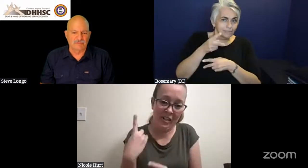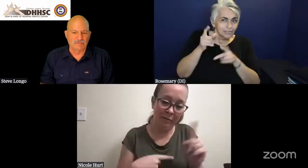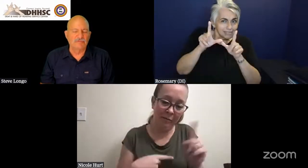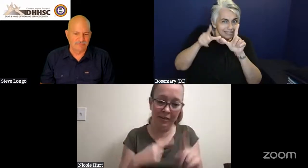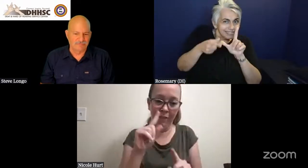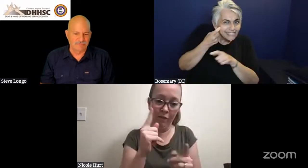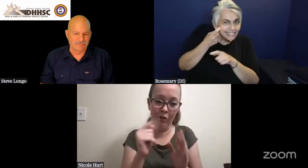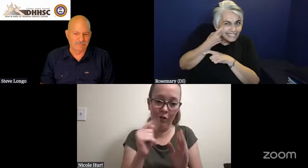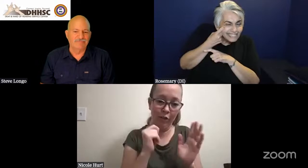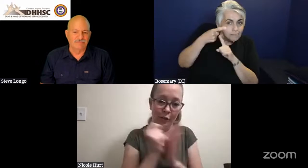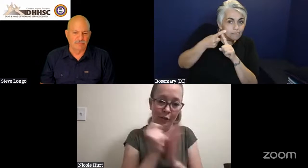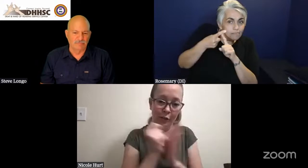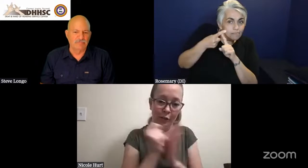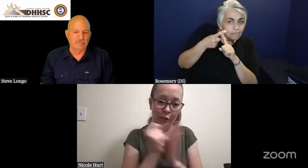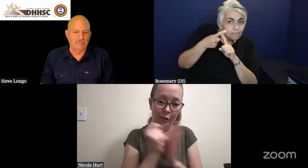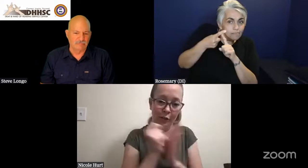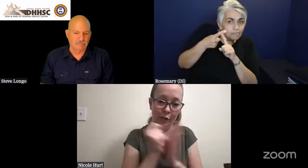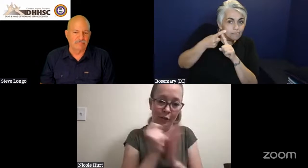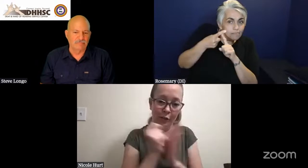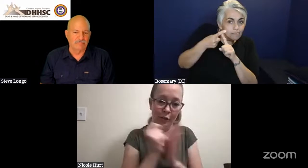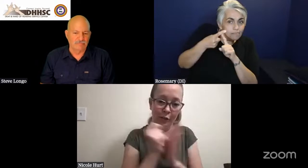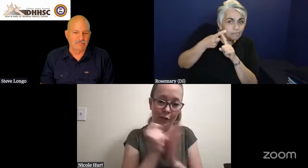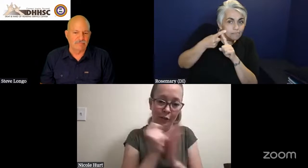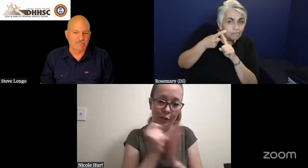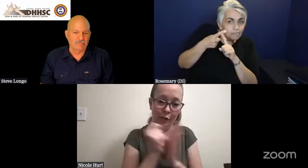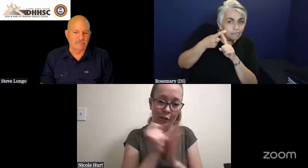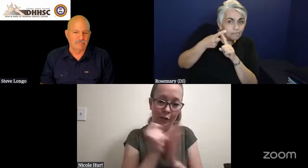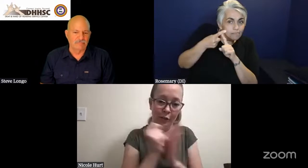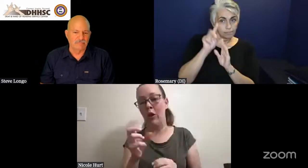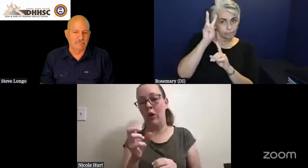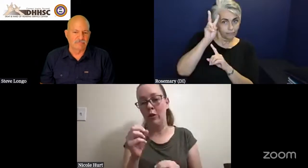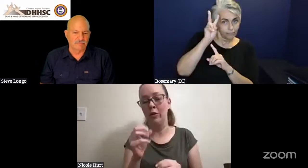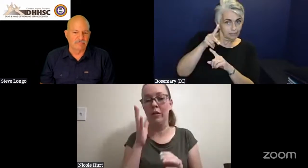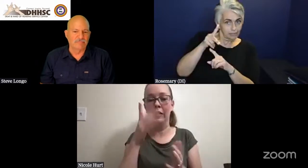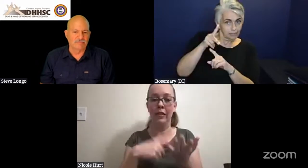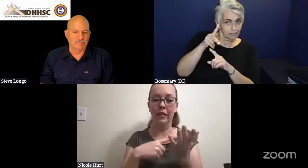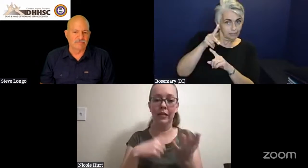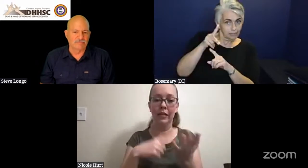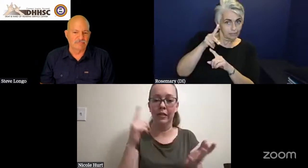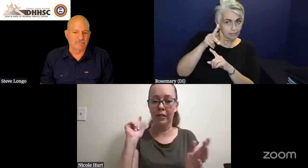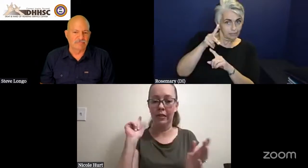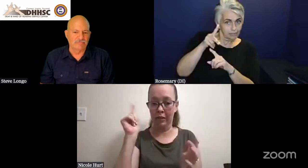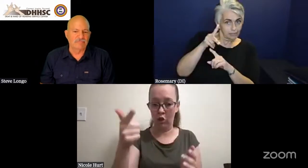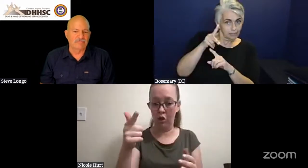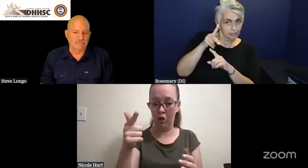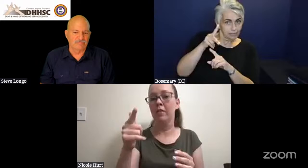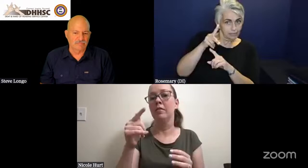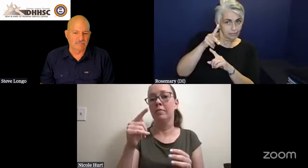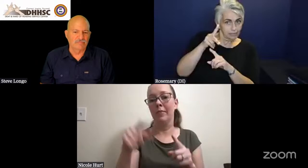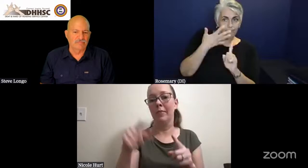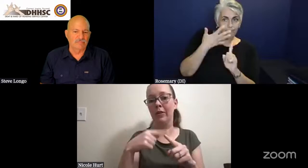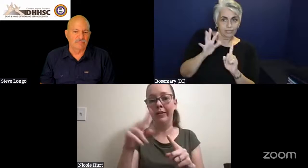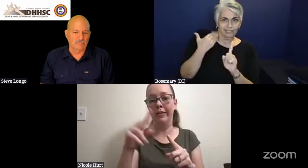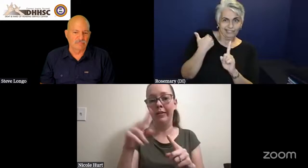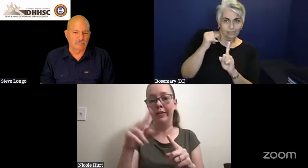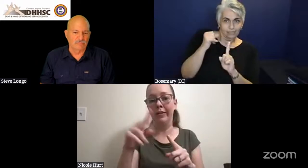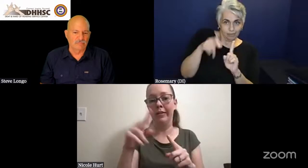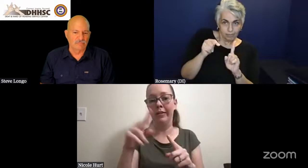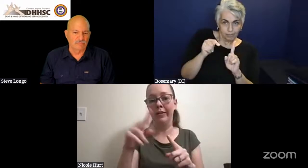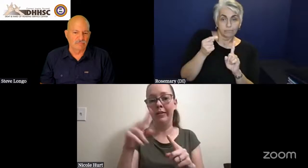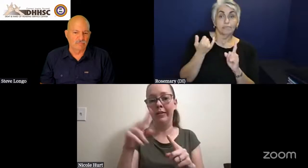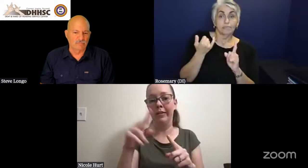So first of all, my position as vice president ended, my first term ended a month ago. I've been